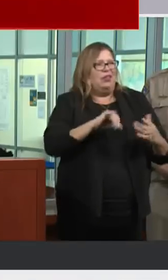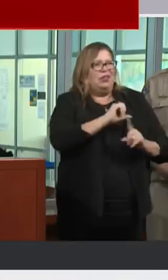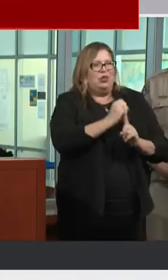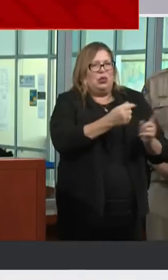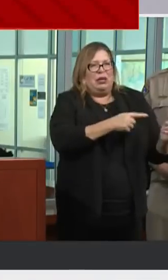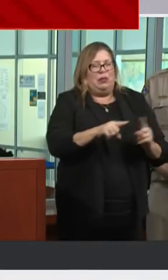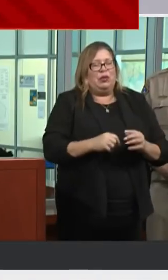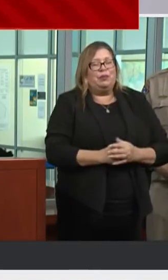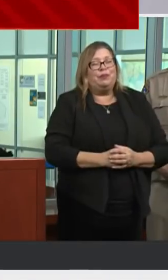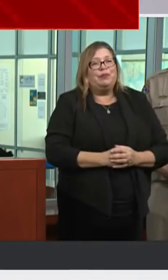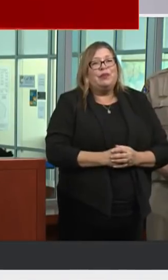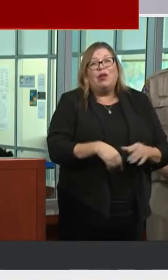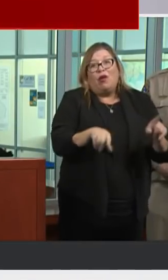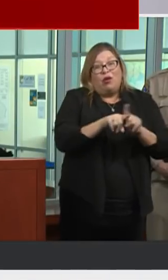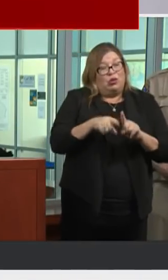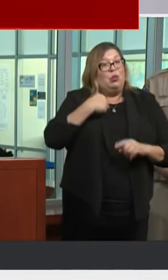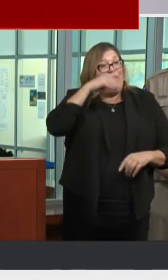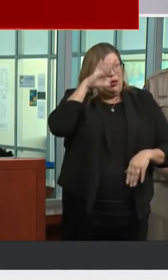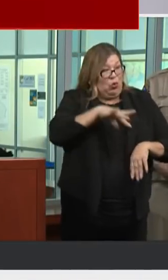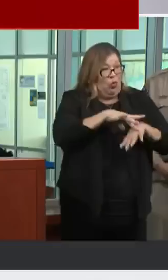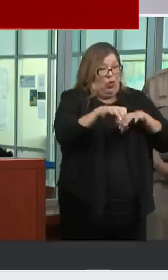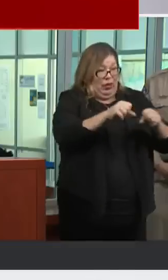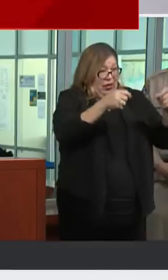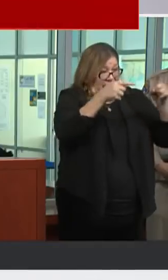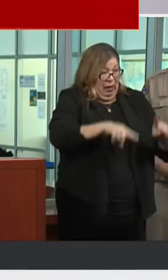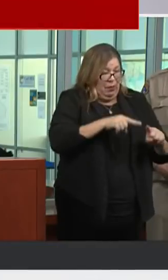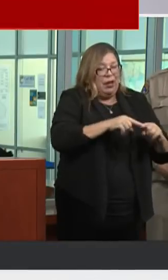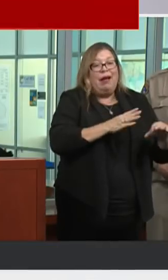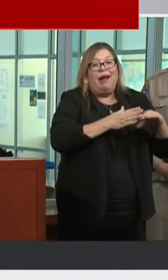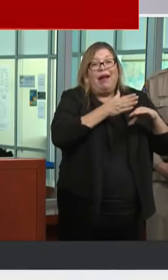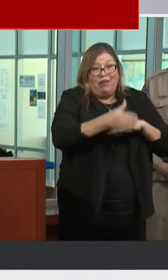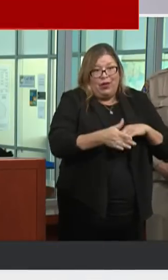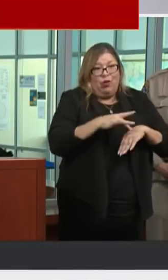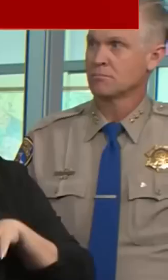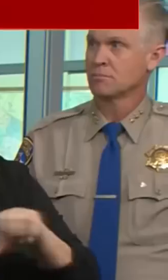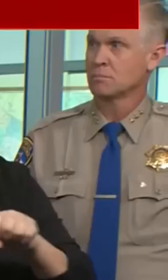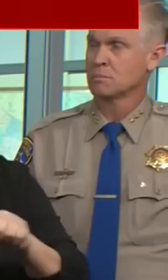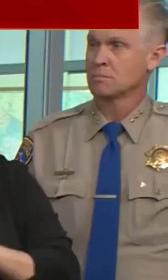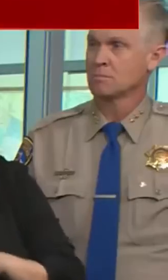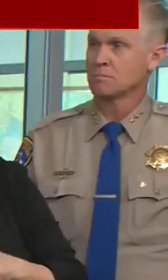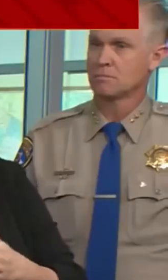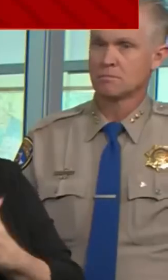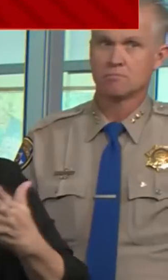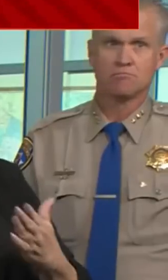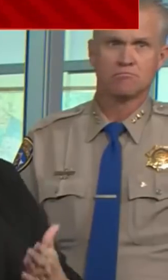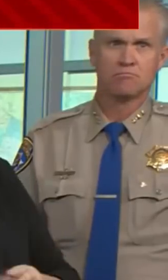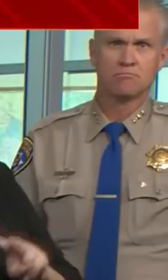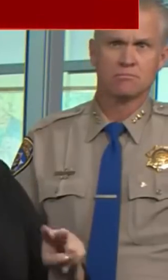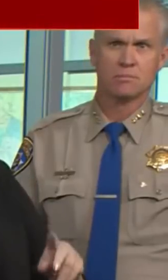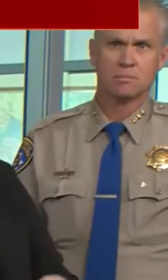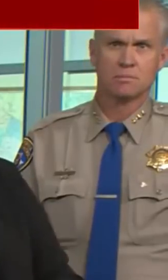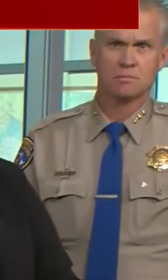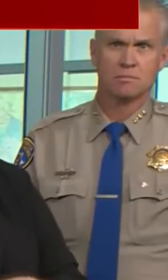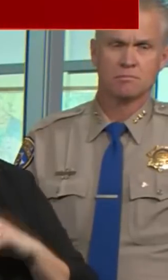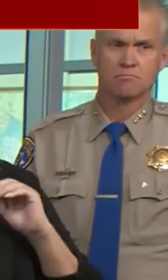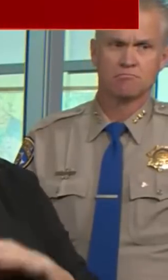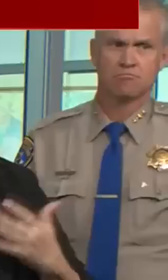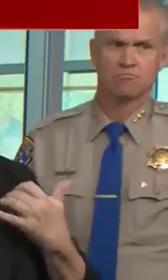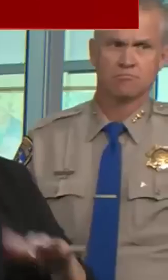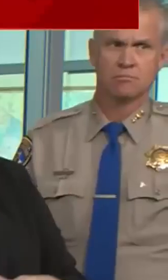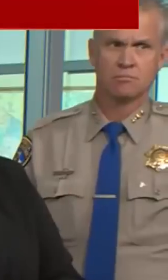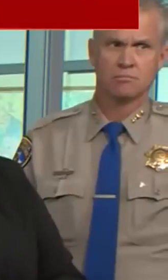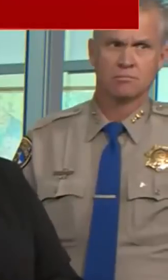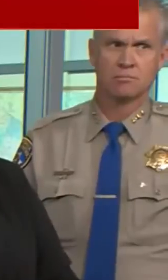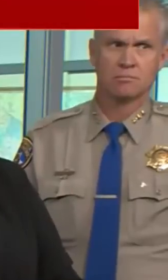aftershocks, you know, individuals will maybe feel a little uncomfortable about being back in your home.